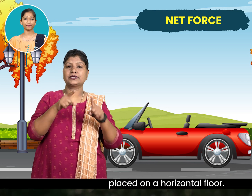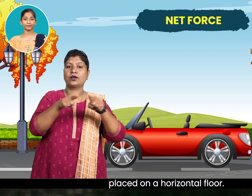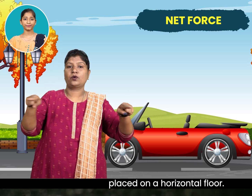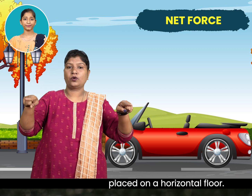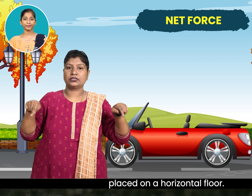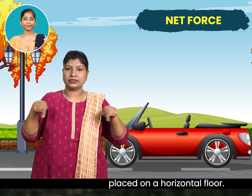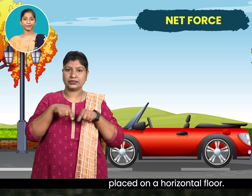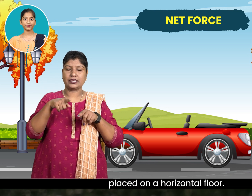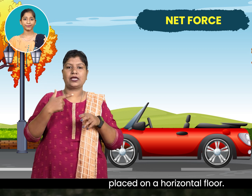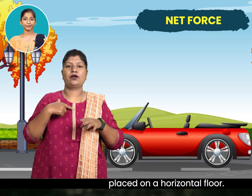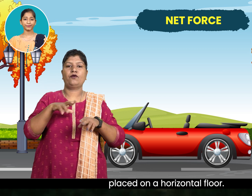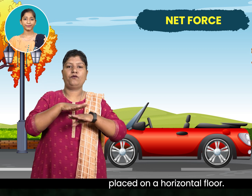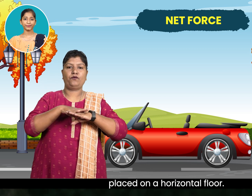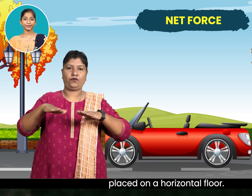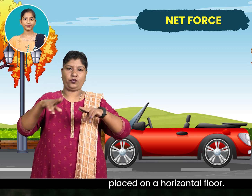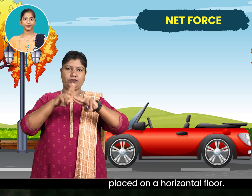floor.